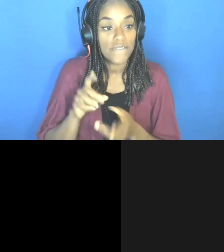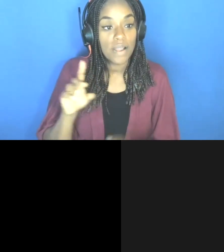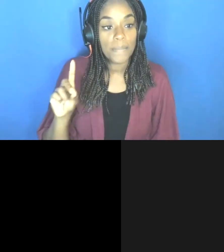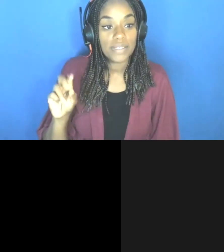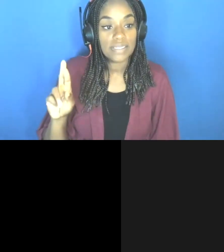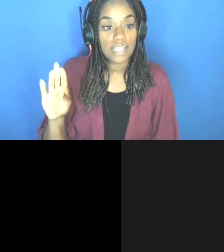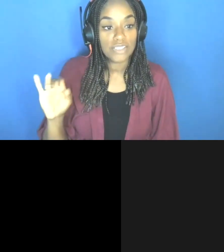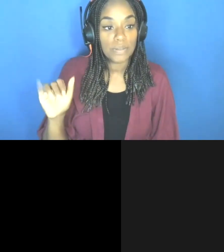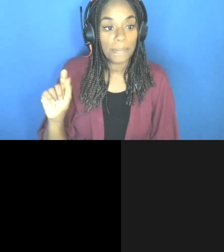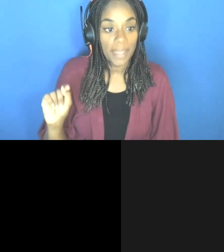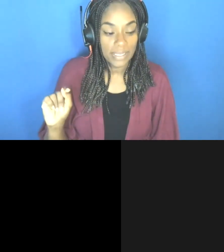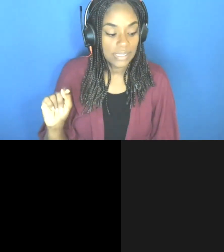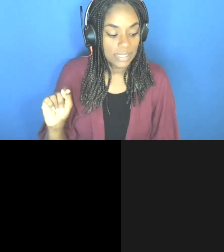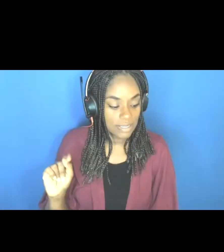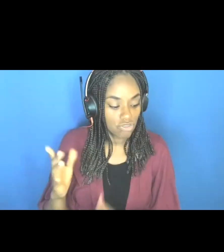share about